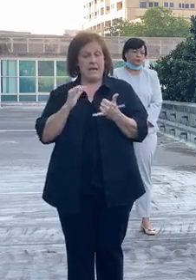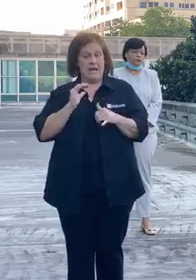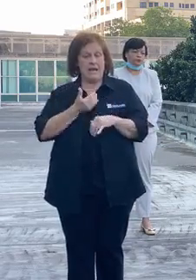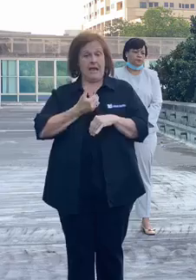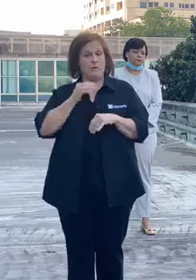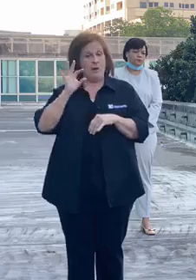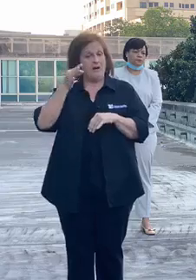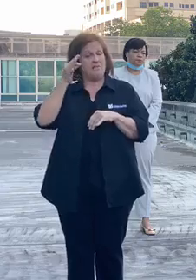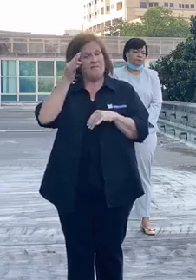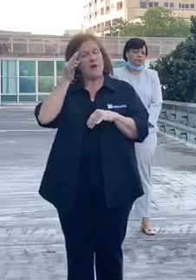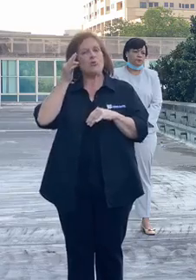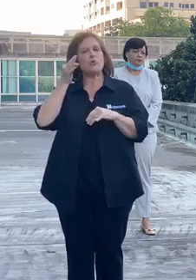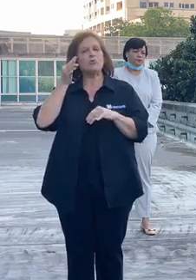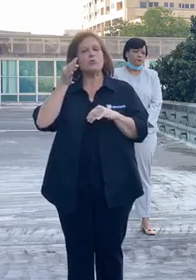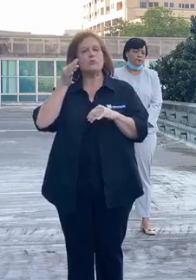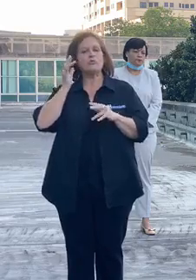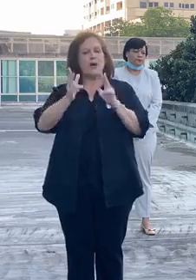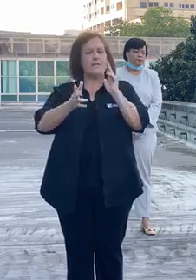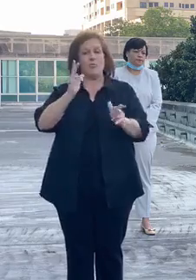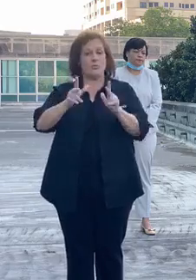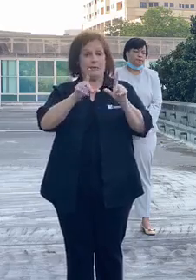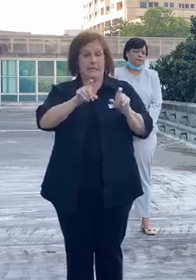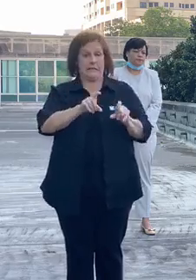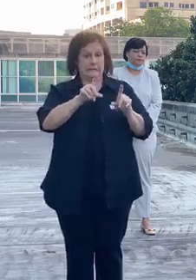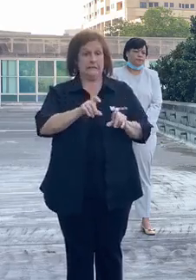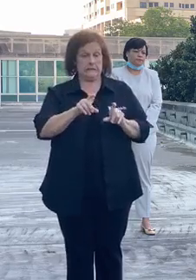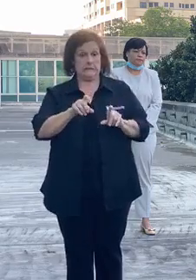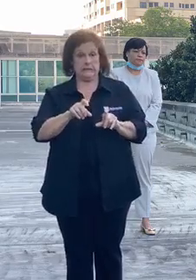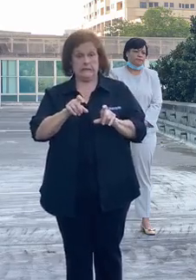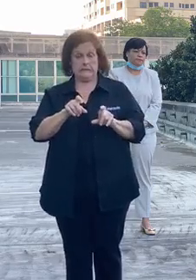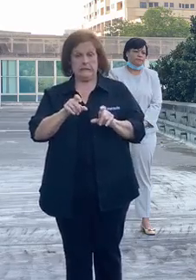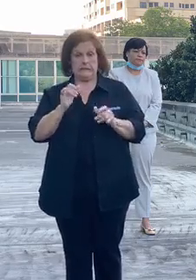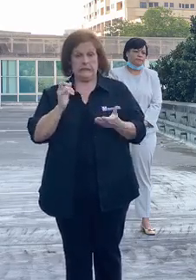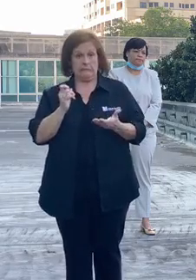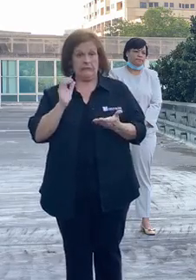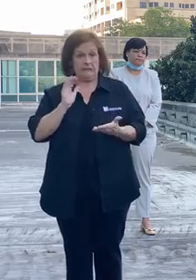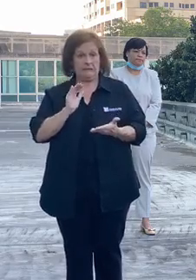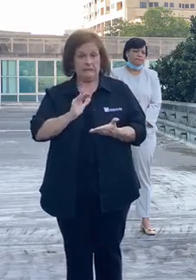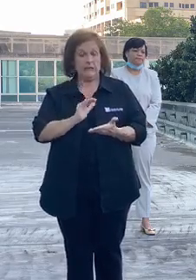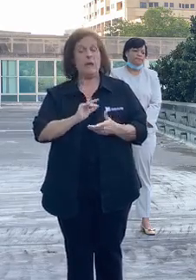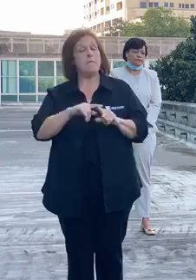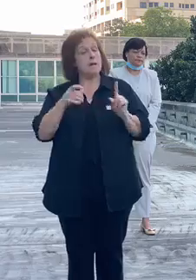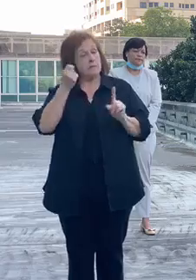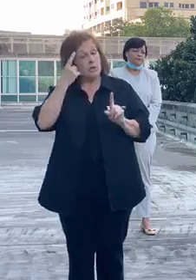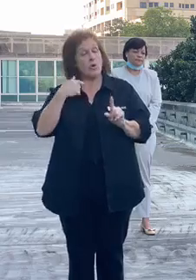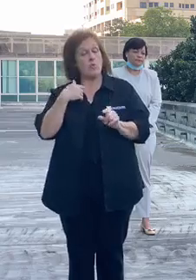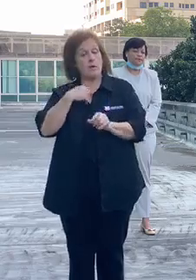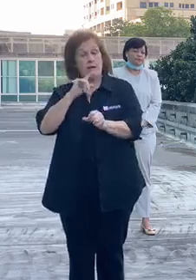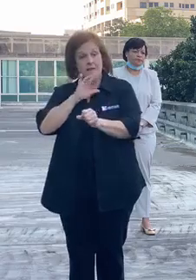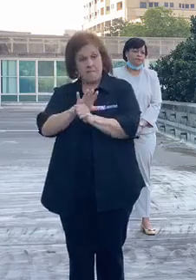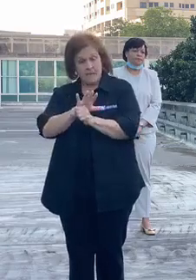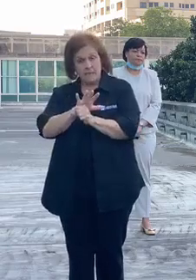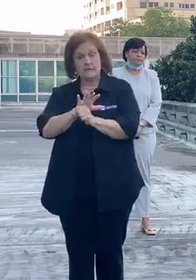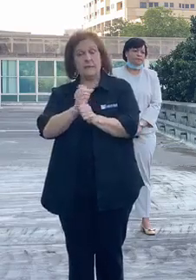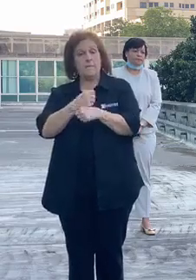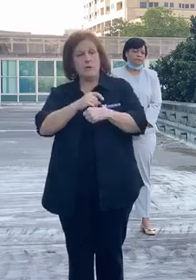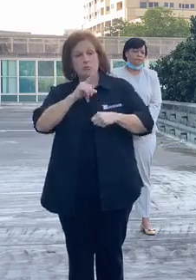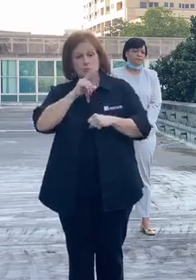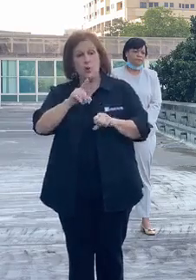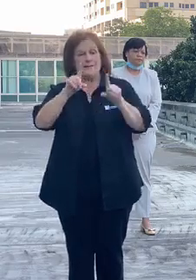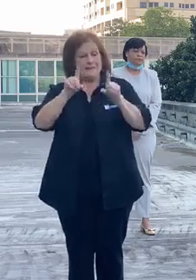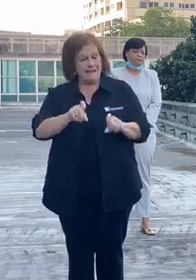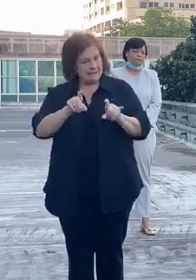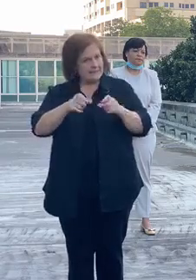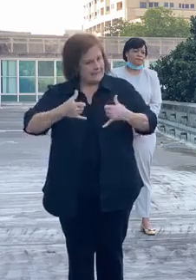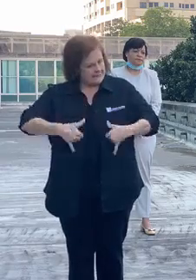pilot drive-through testing, which Colin will detail in a moment, we are committed and will continue to ensure that